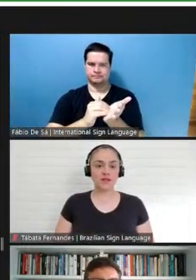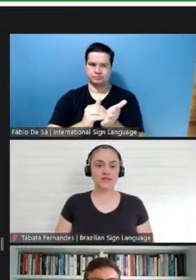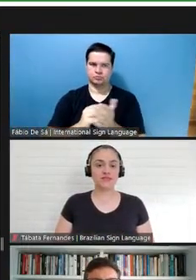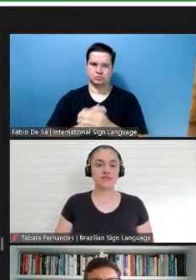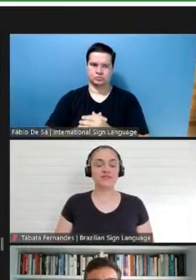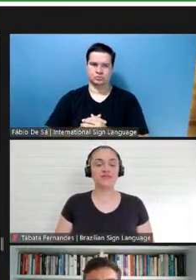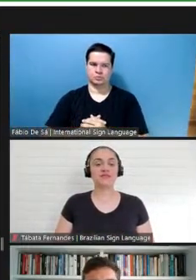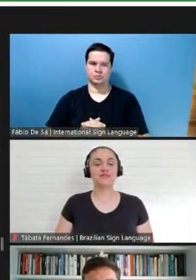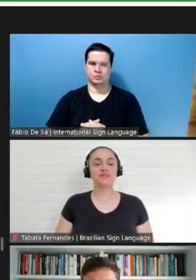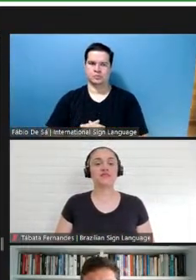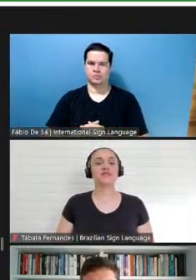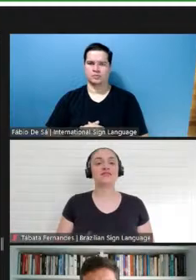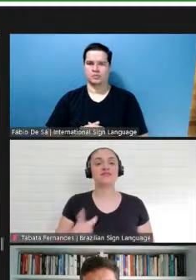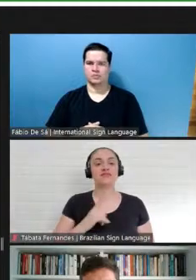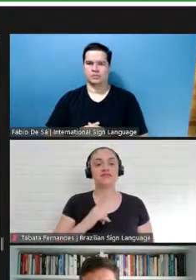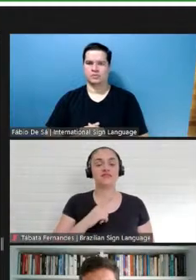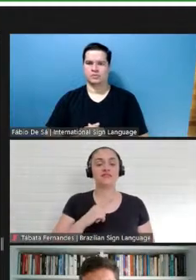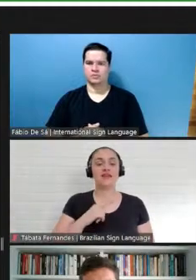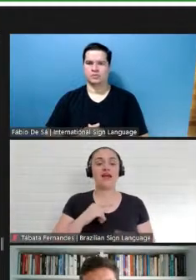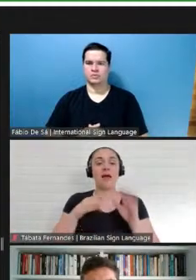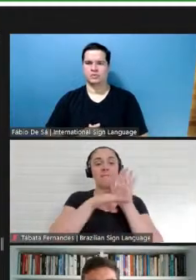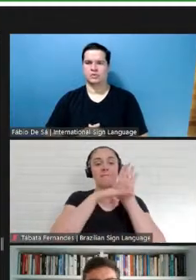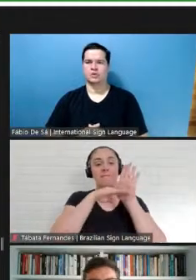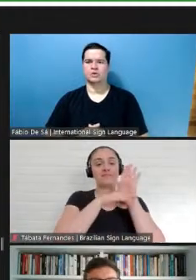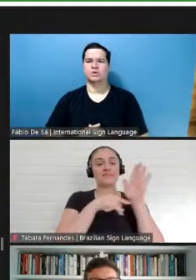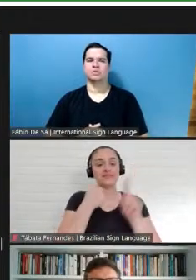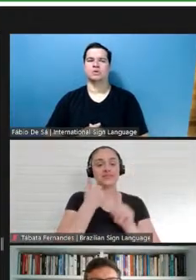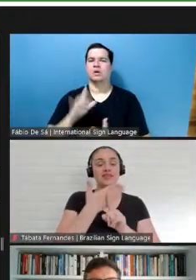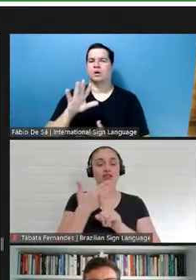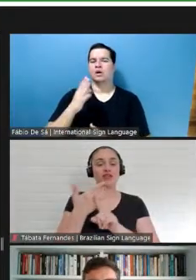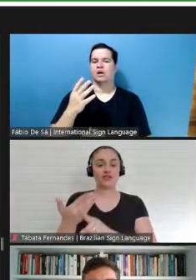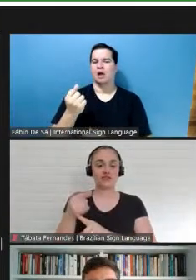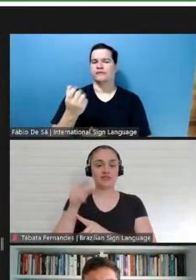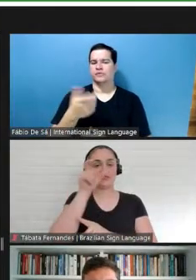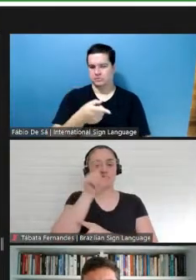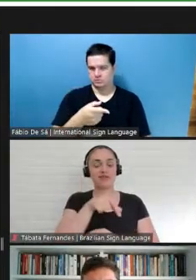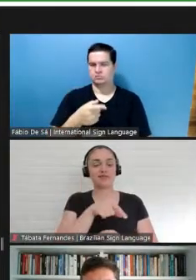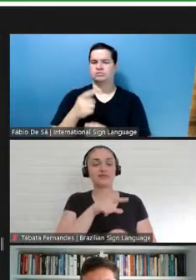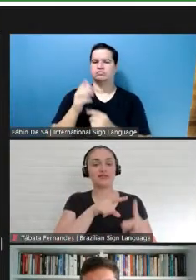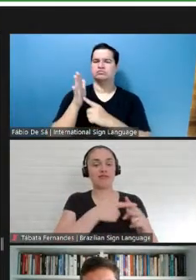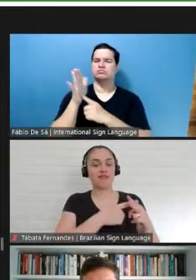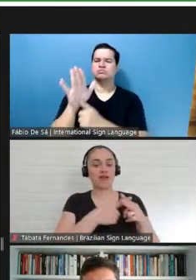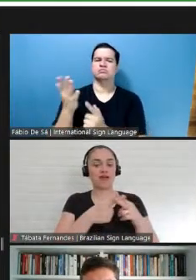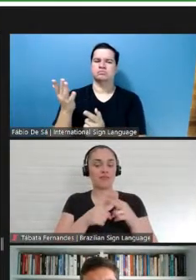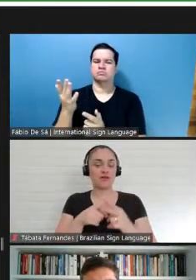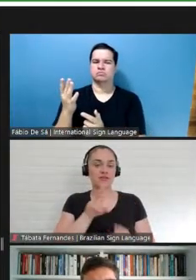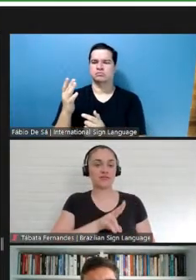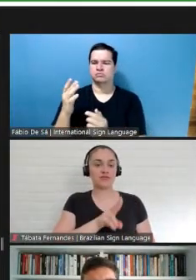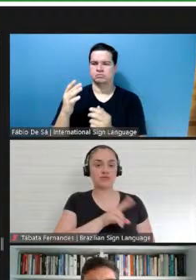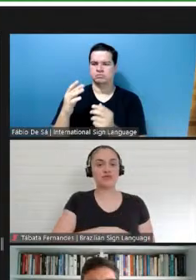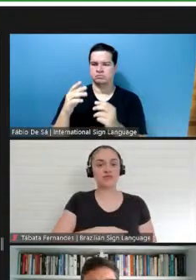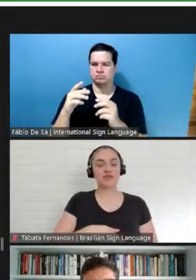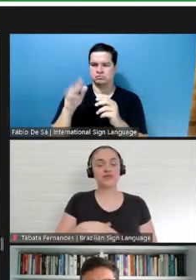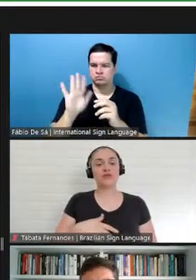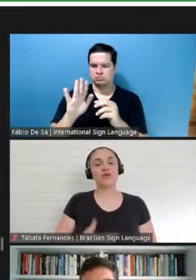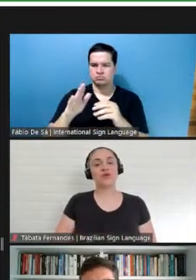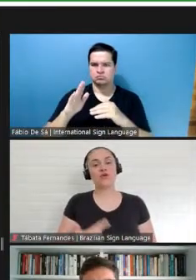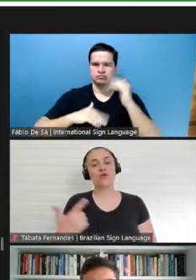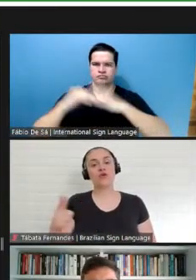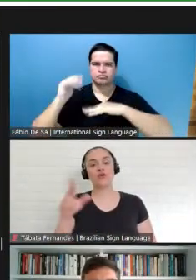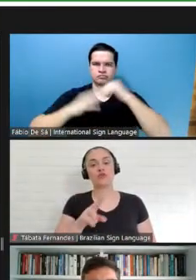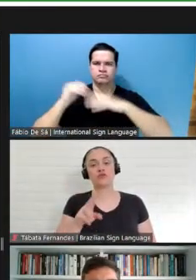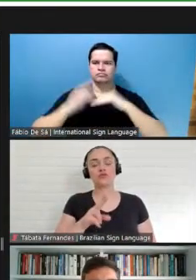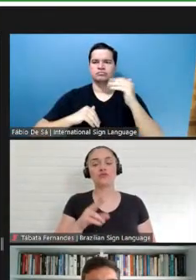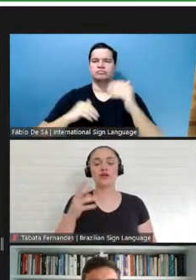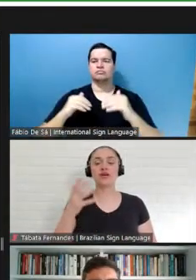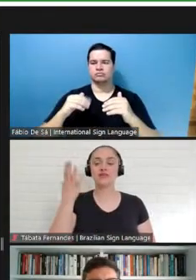With low tech, I wanted to go past this one actually and talk about other things that you can do. So I use things like shaving cream if I'm